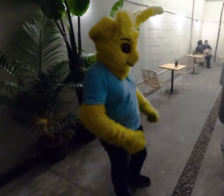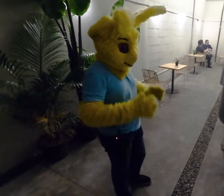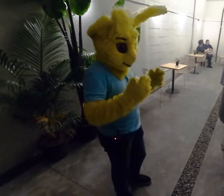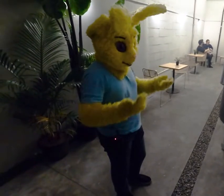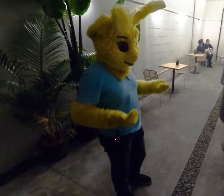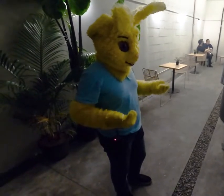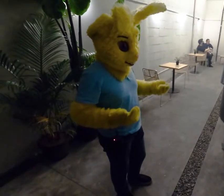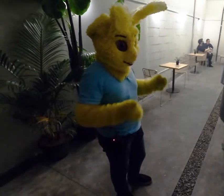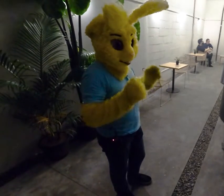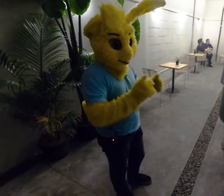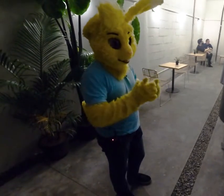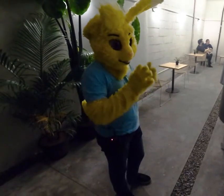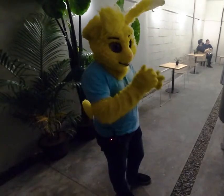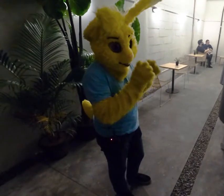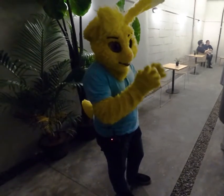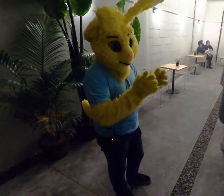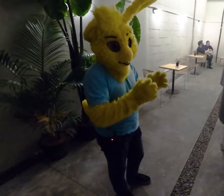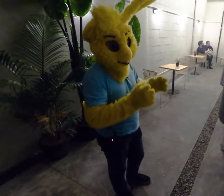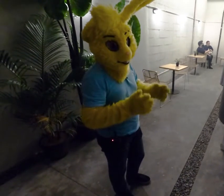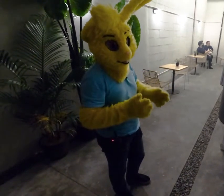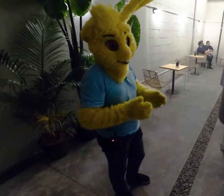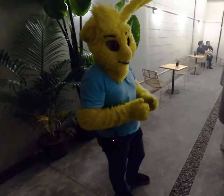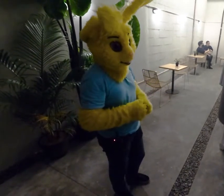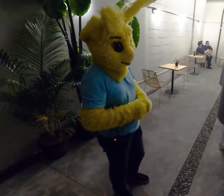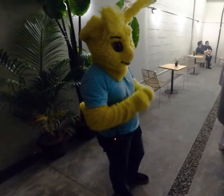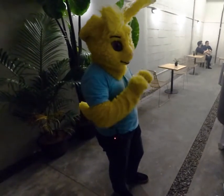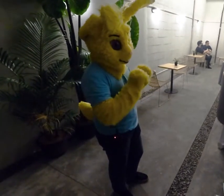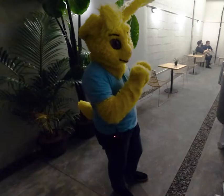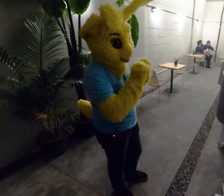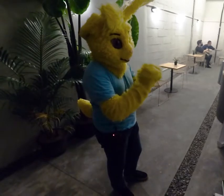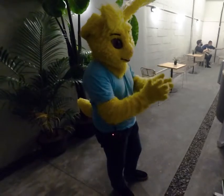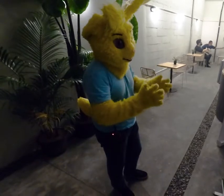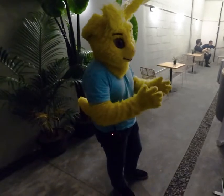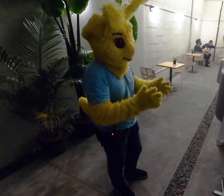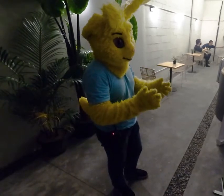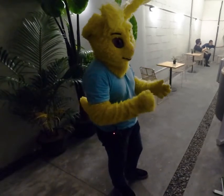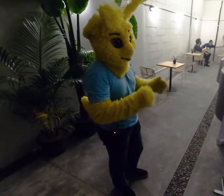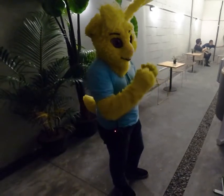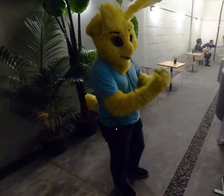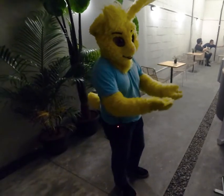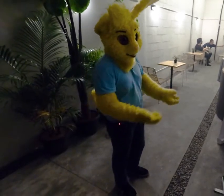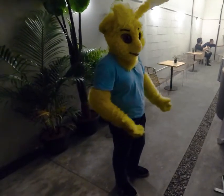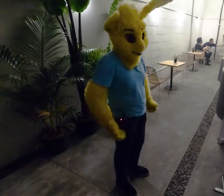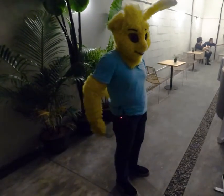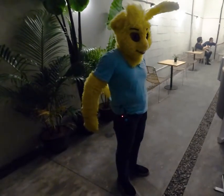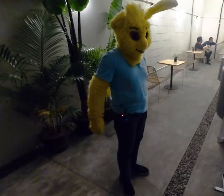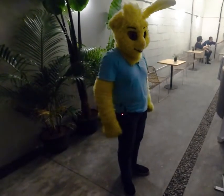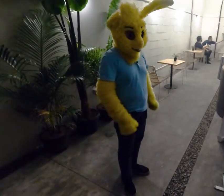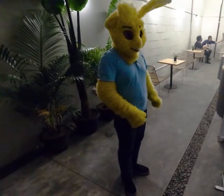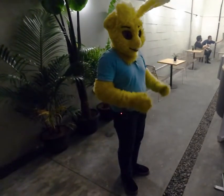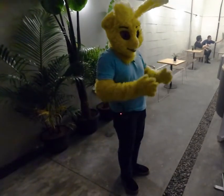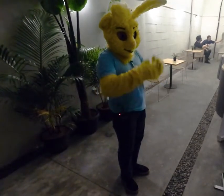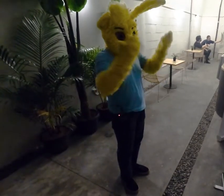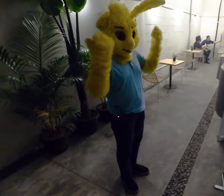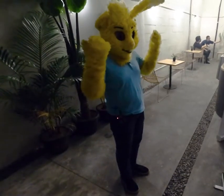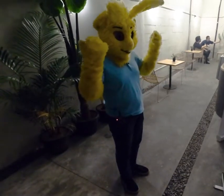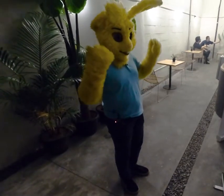been a while uh i actually really really want to uh learn the uh sign language uh whatever uh